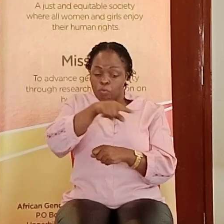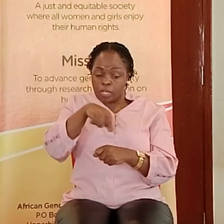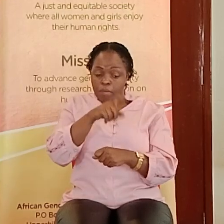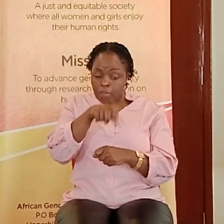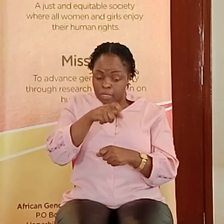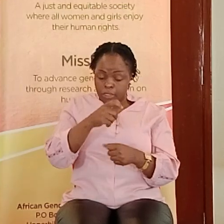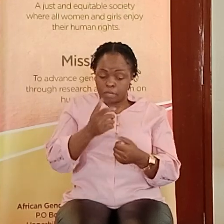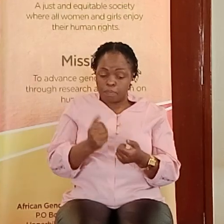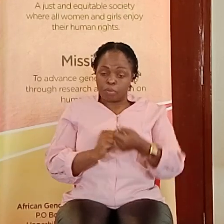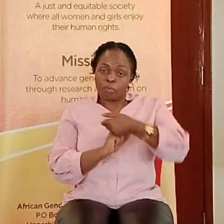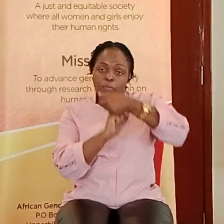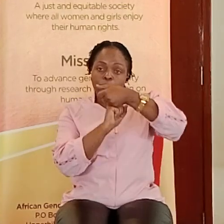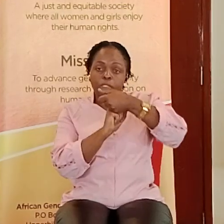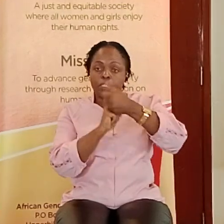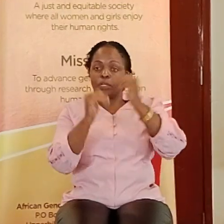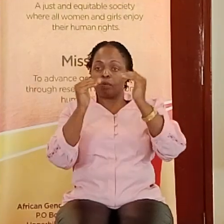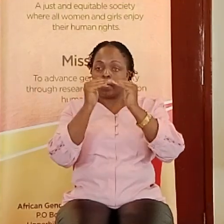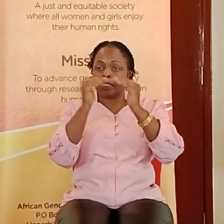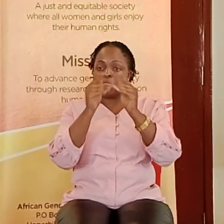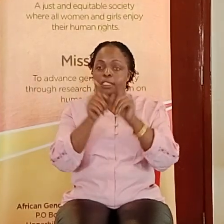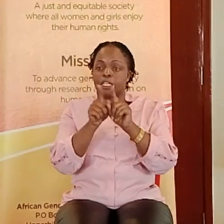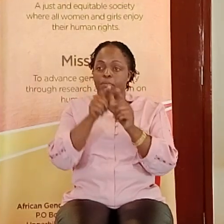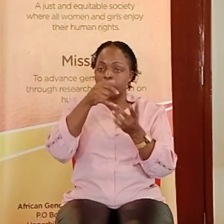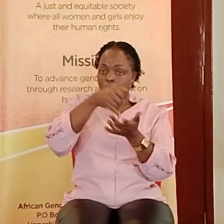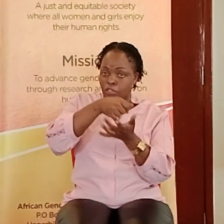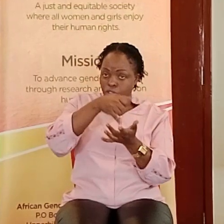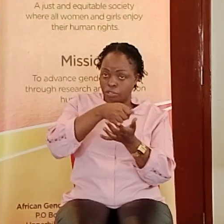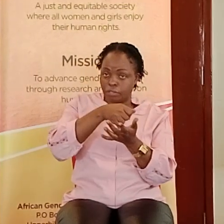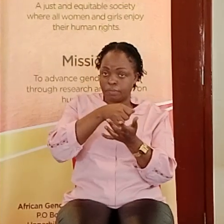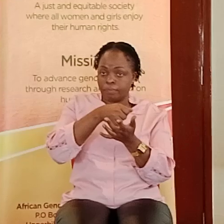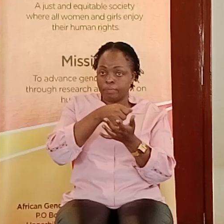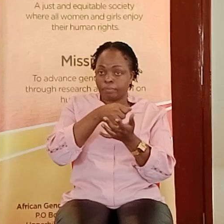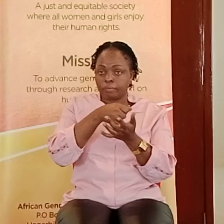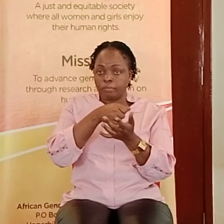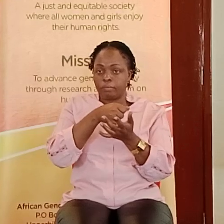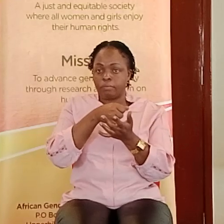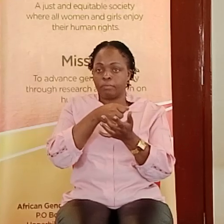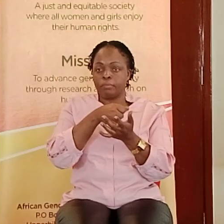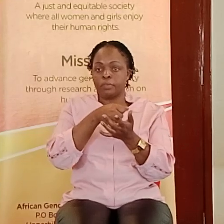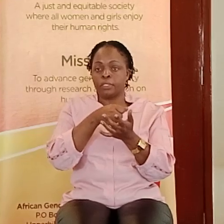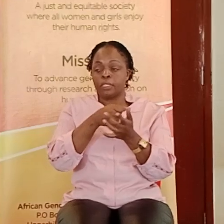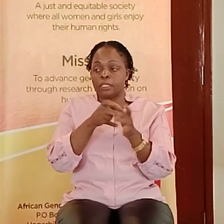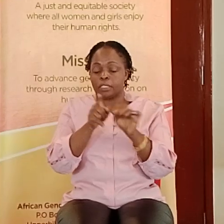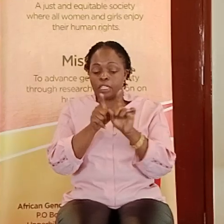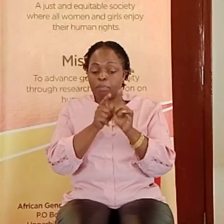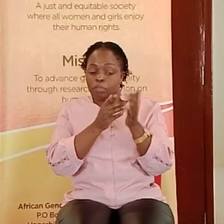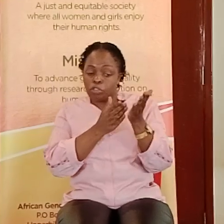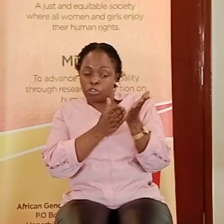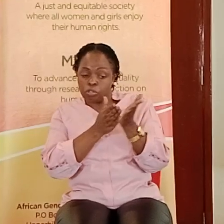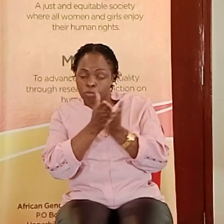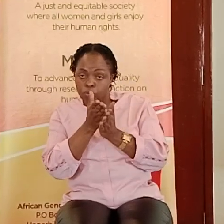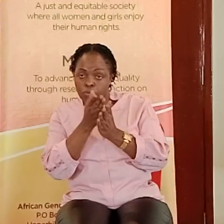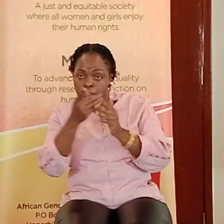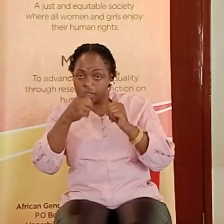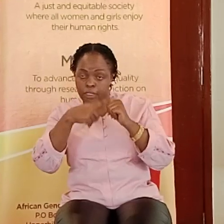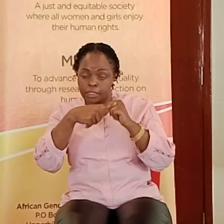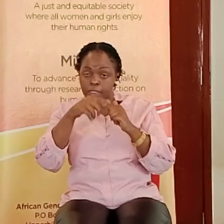equality and inclusion. And through the lenses of 6 special interest groups, that is